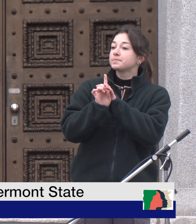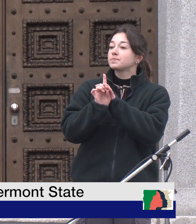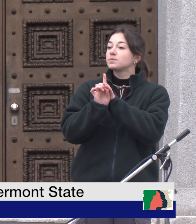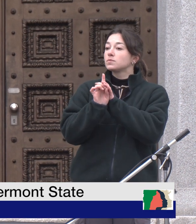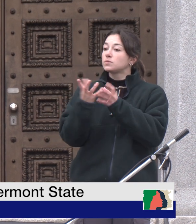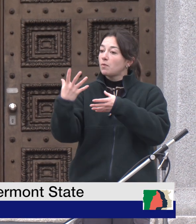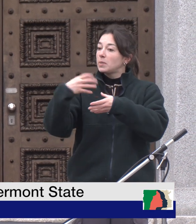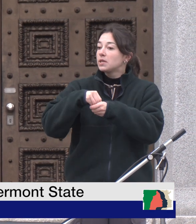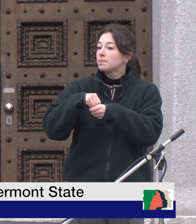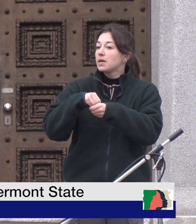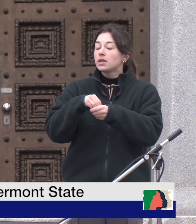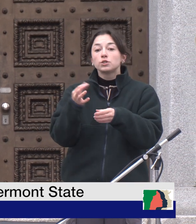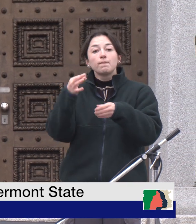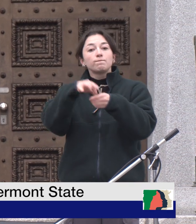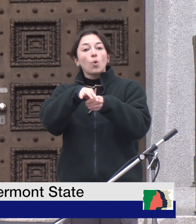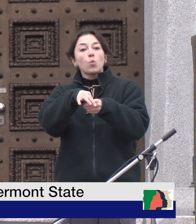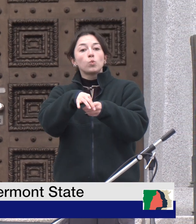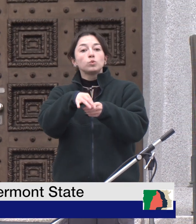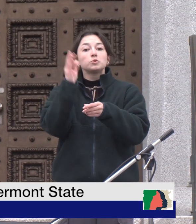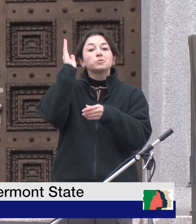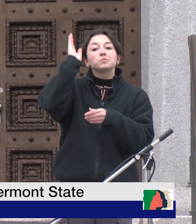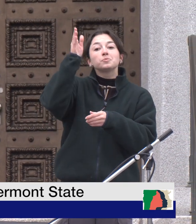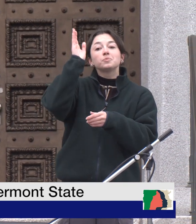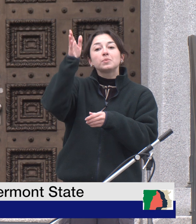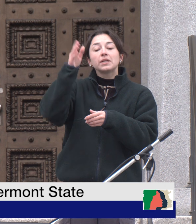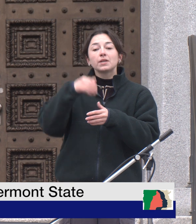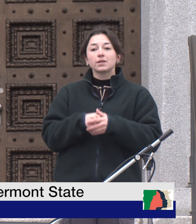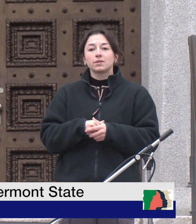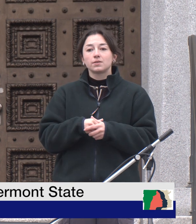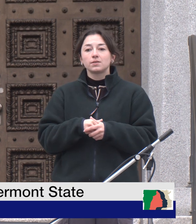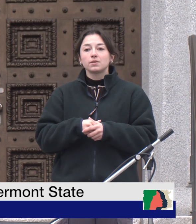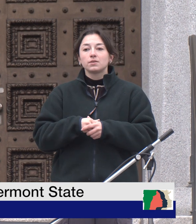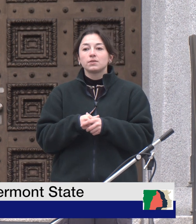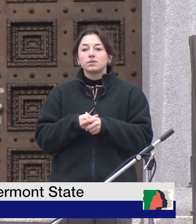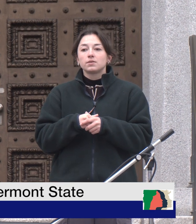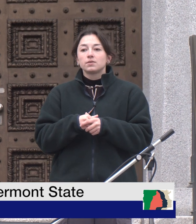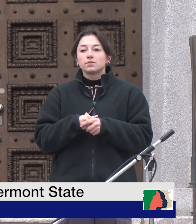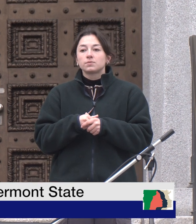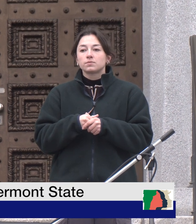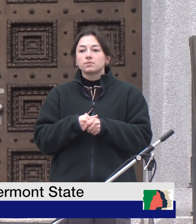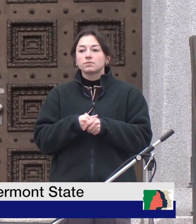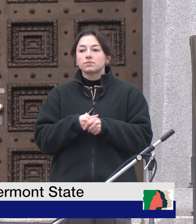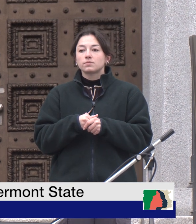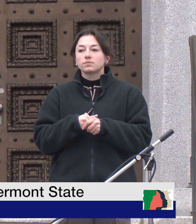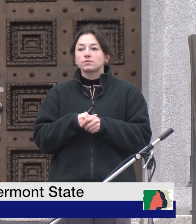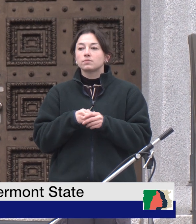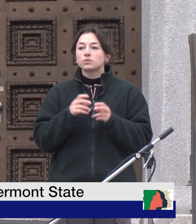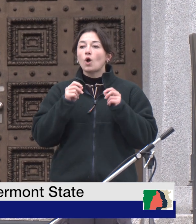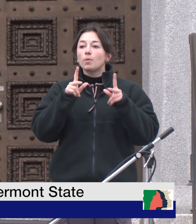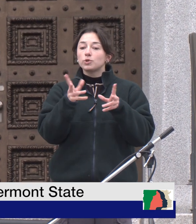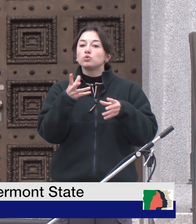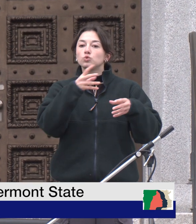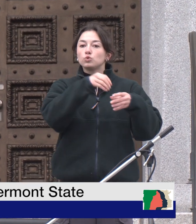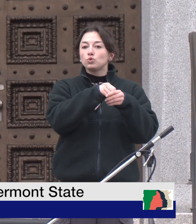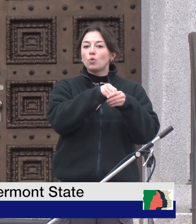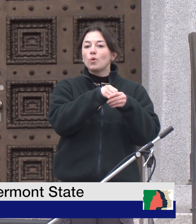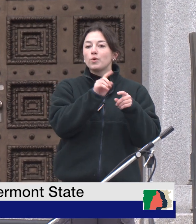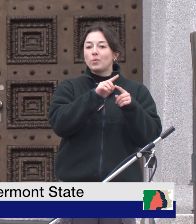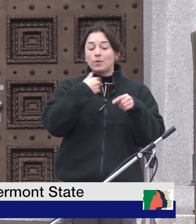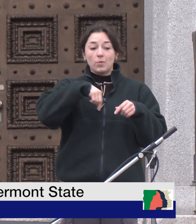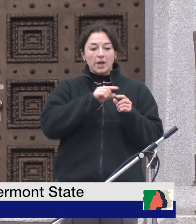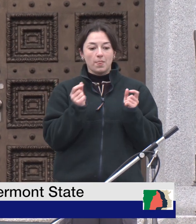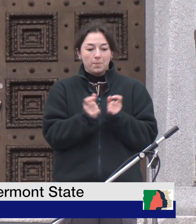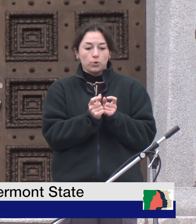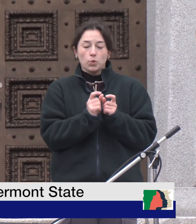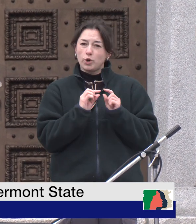to speak, opportunities to occupy temporary seats at an otherwise exclusive table are intimidating.